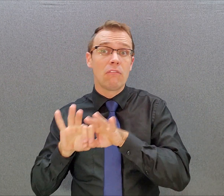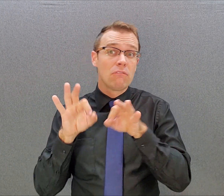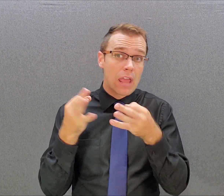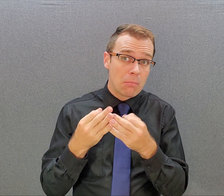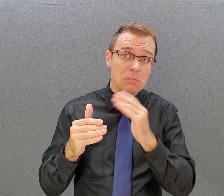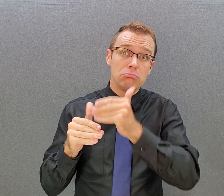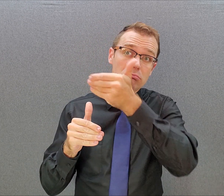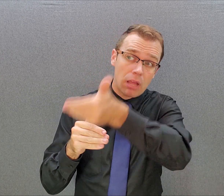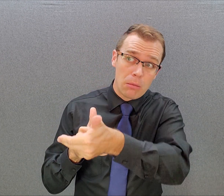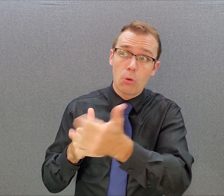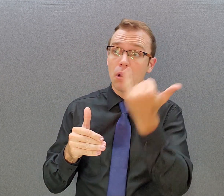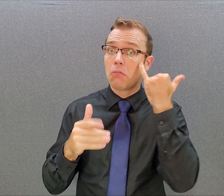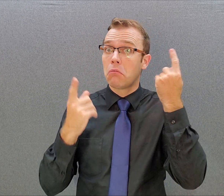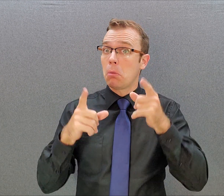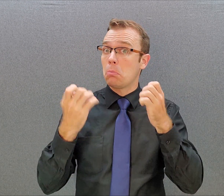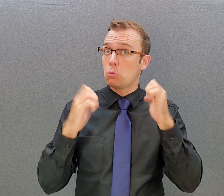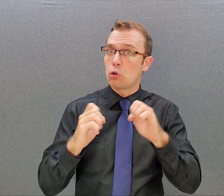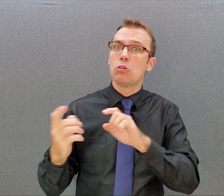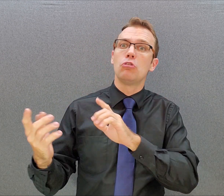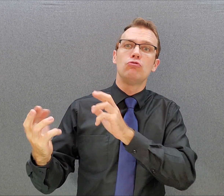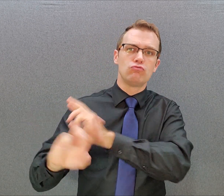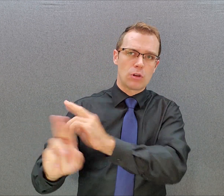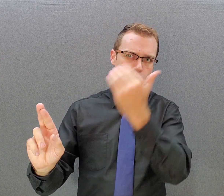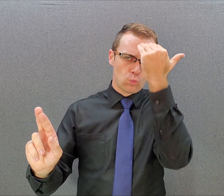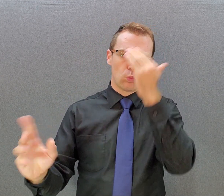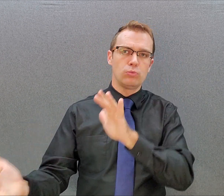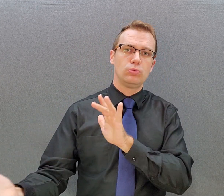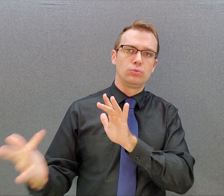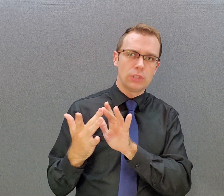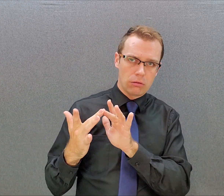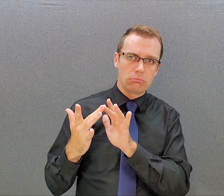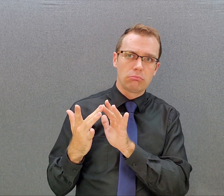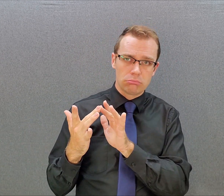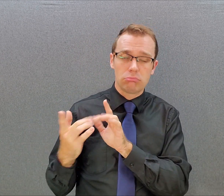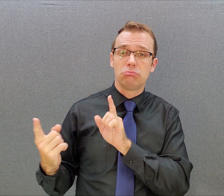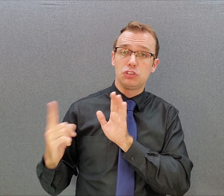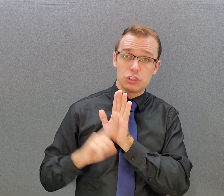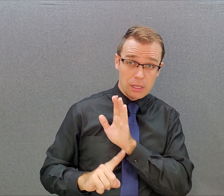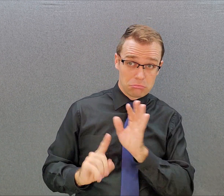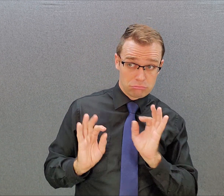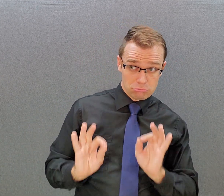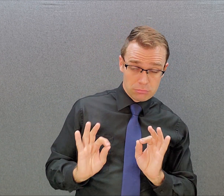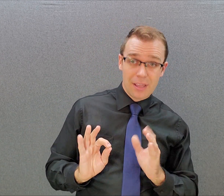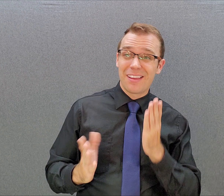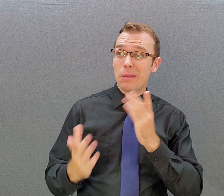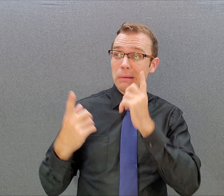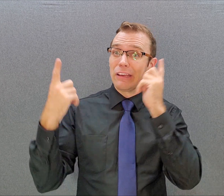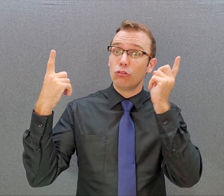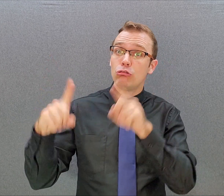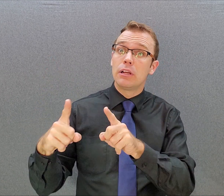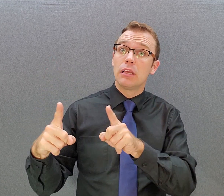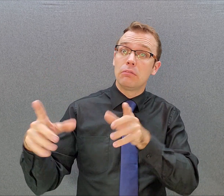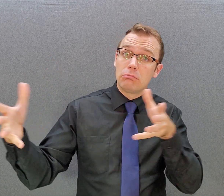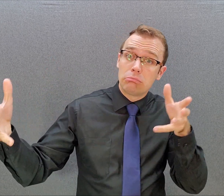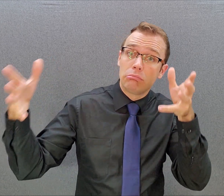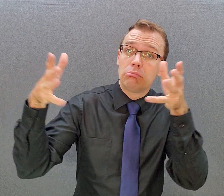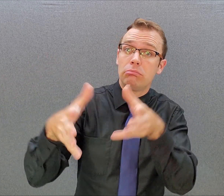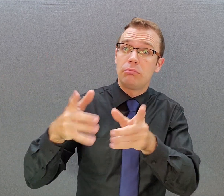you in case an emergency happens or is about to happen. You may want to agree to meet at a specific place